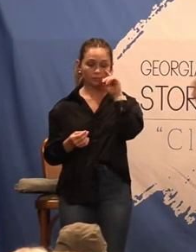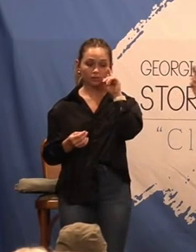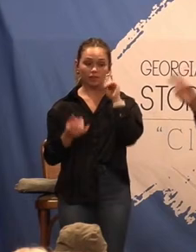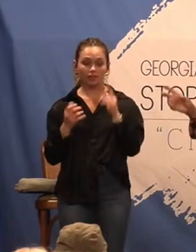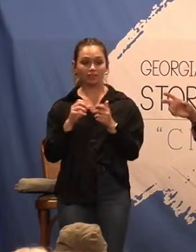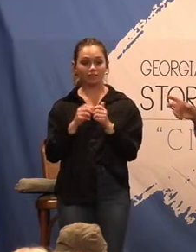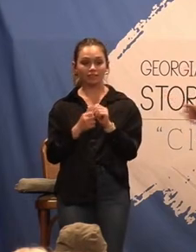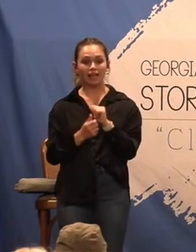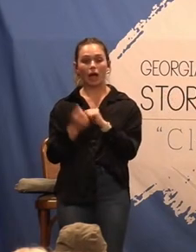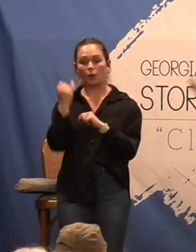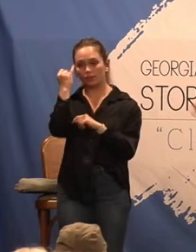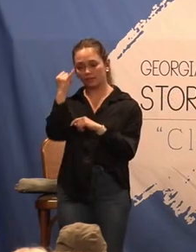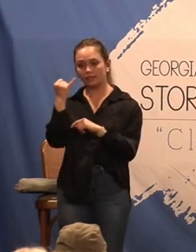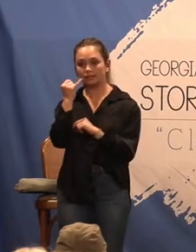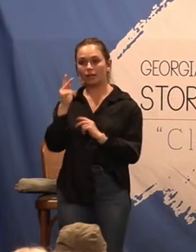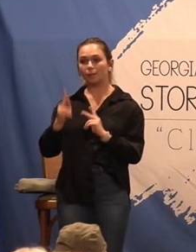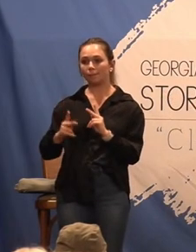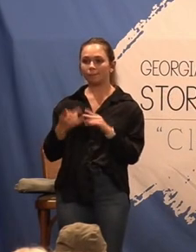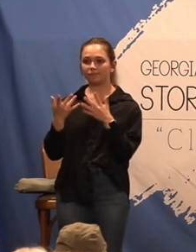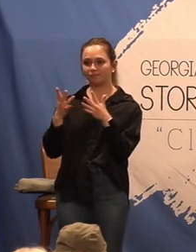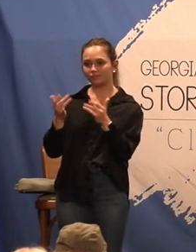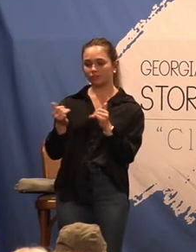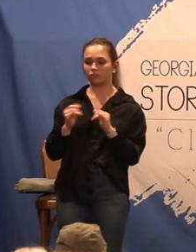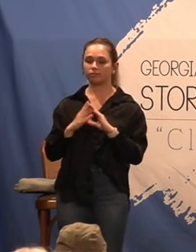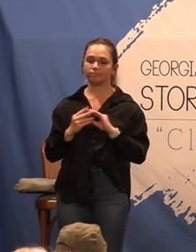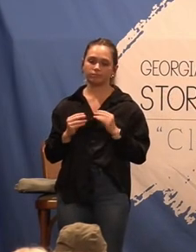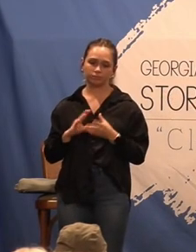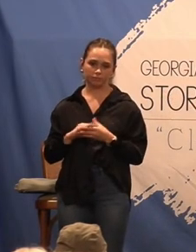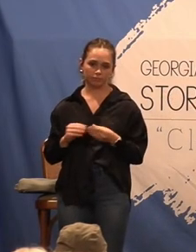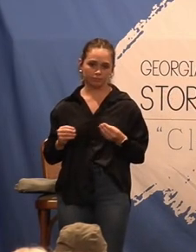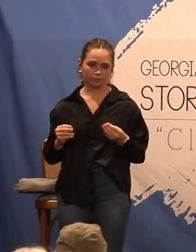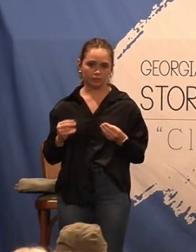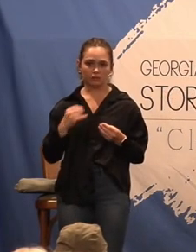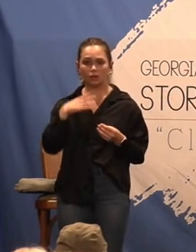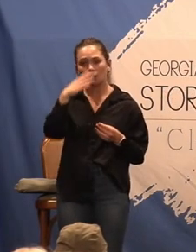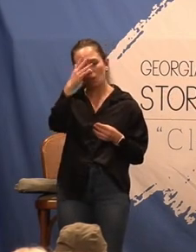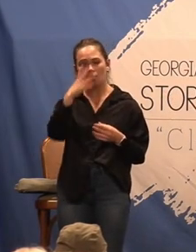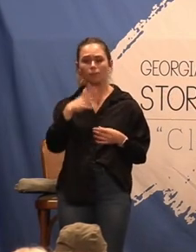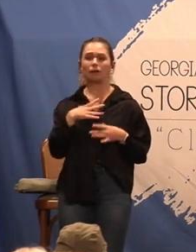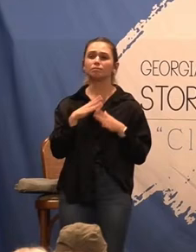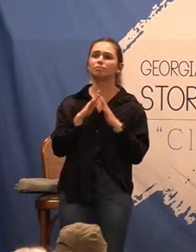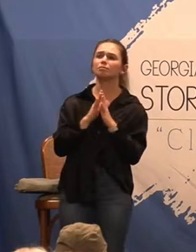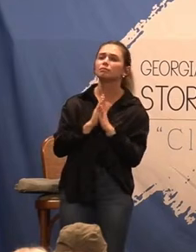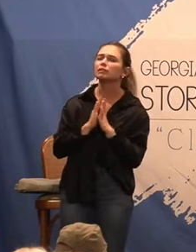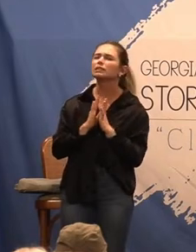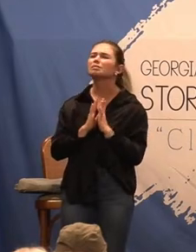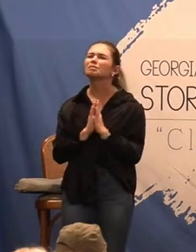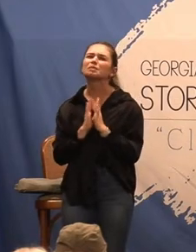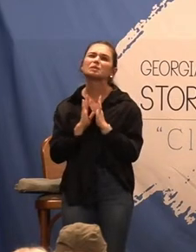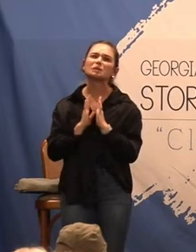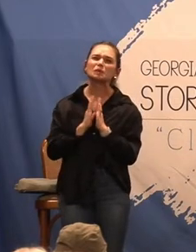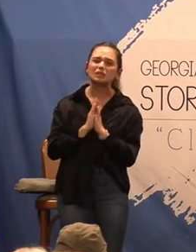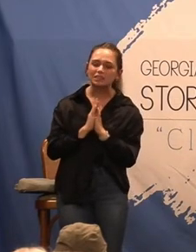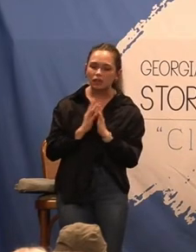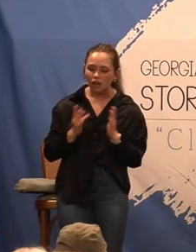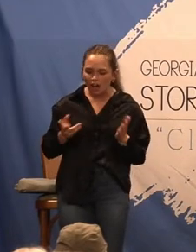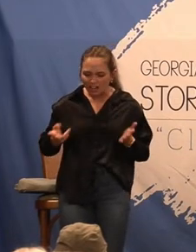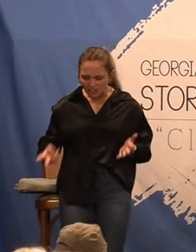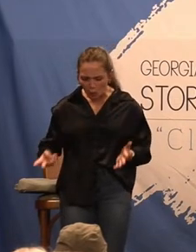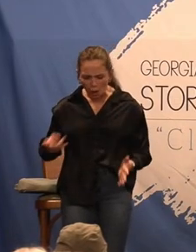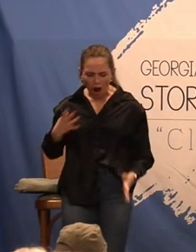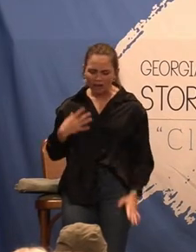is how the Italians finish this story. Well, the man begged and pleaded and begged and pleaded. Finally, the snake said, you are